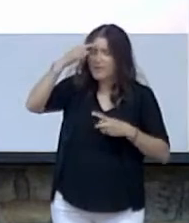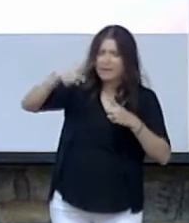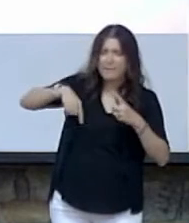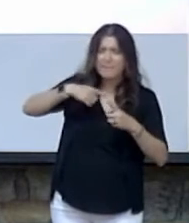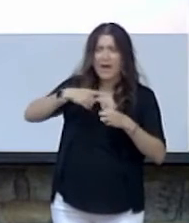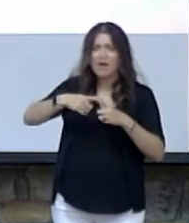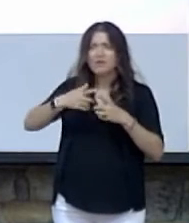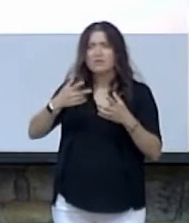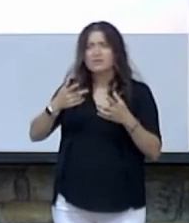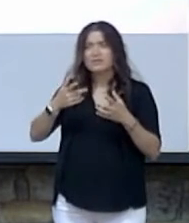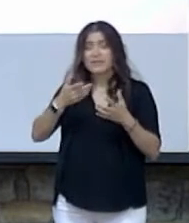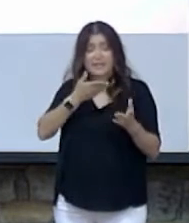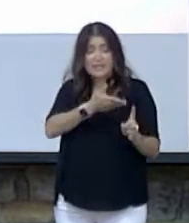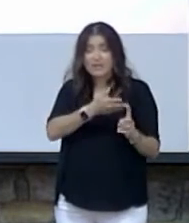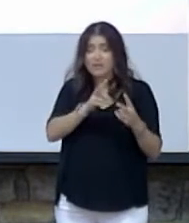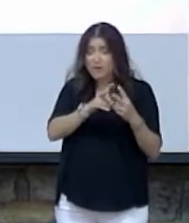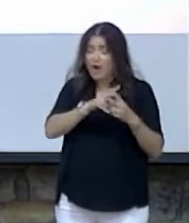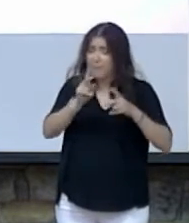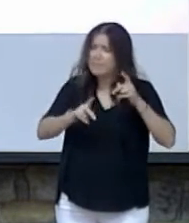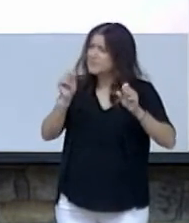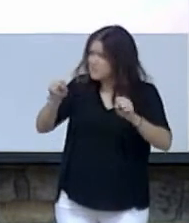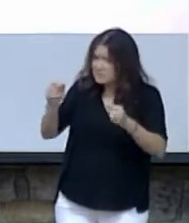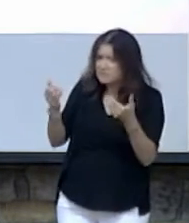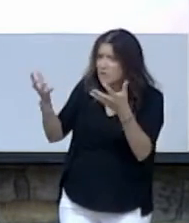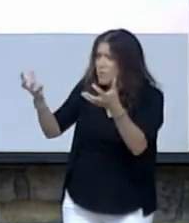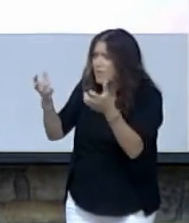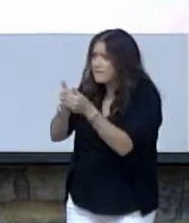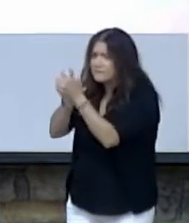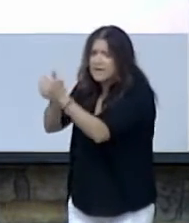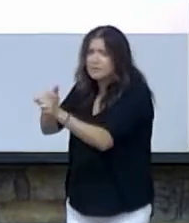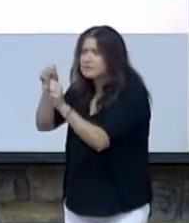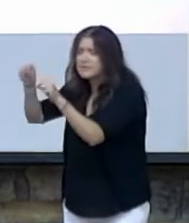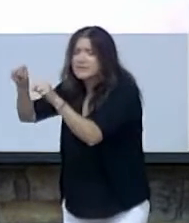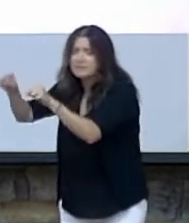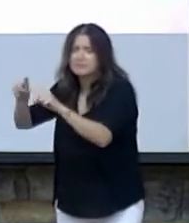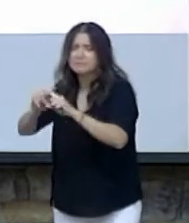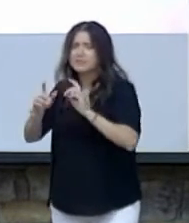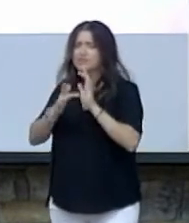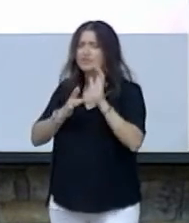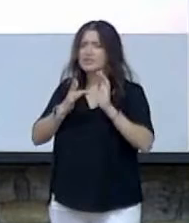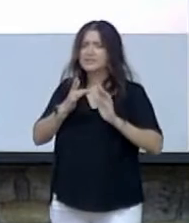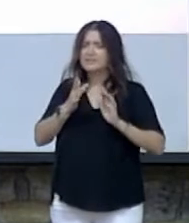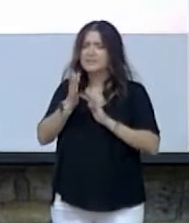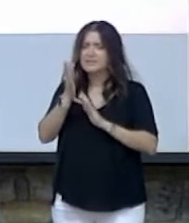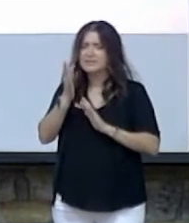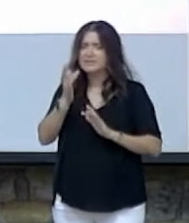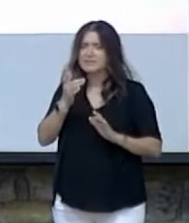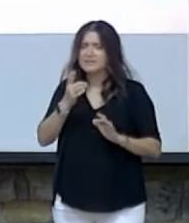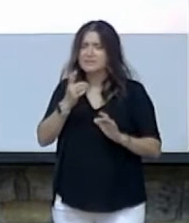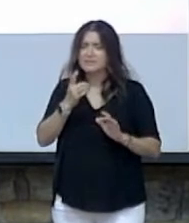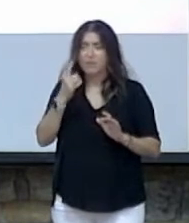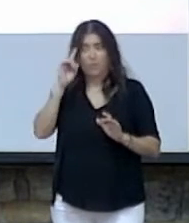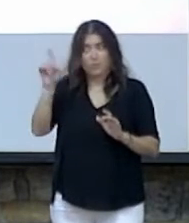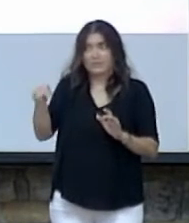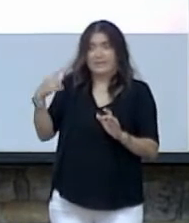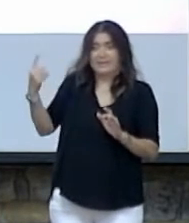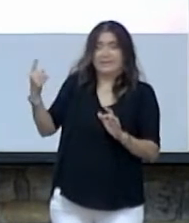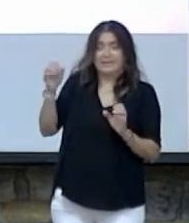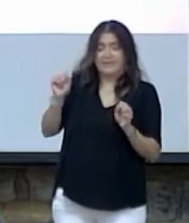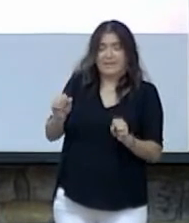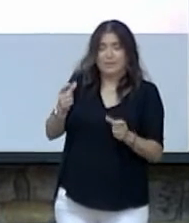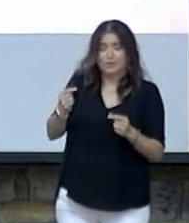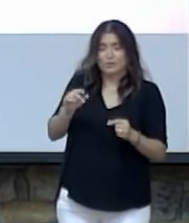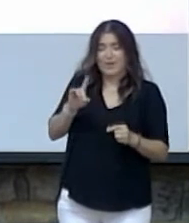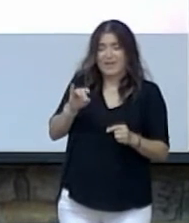fact that here are individuals that are saying, hey, I want to follow, but Jesus, as only He can do as deity, understands